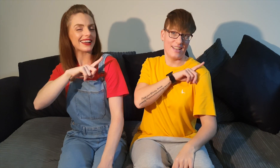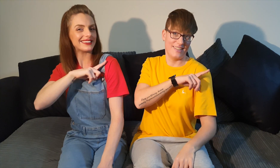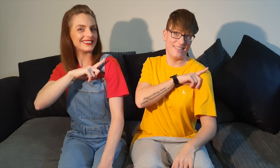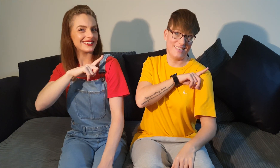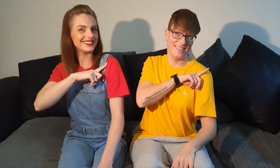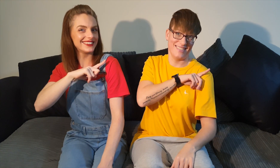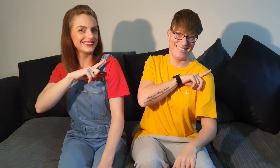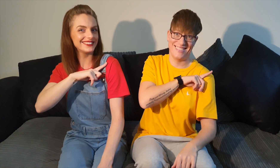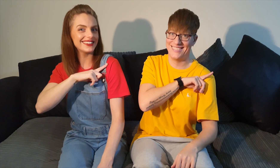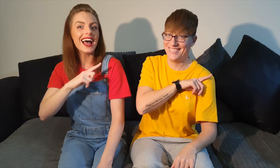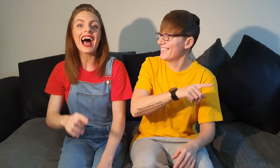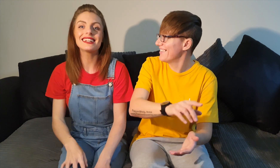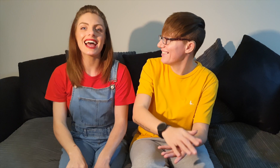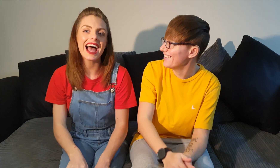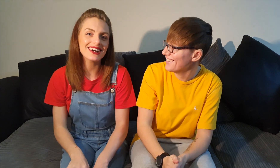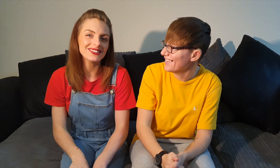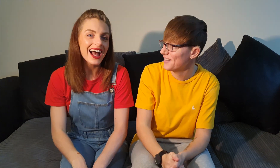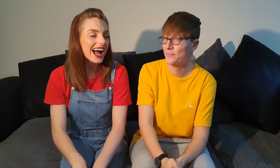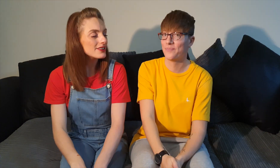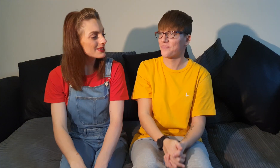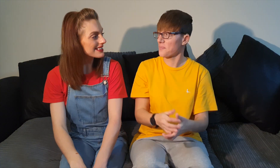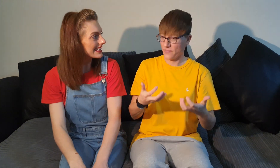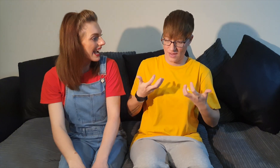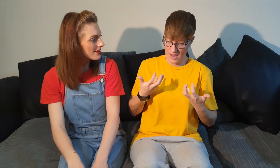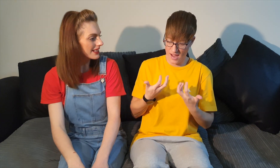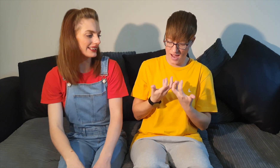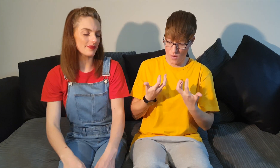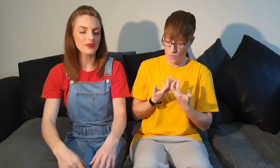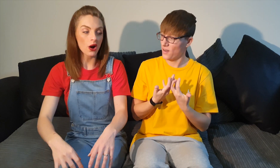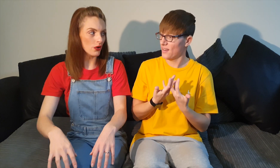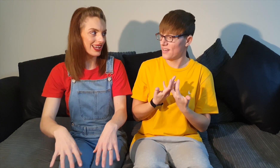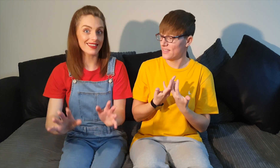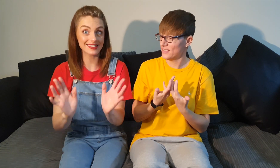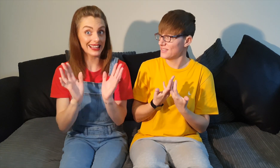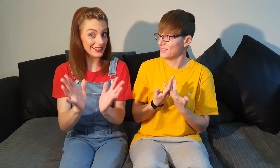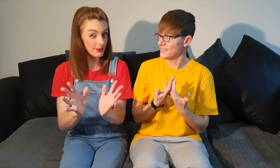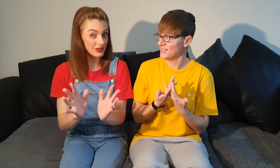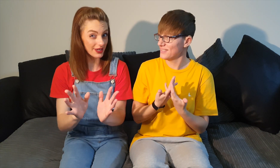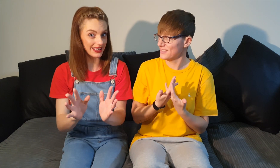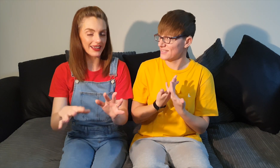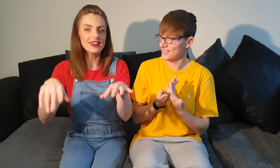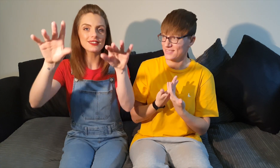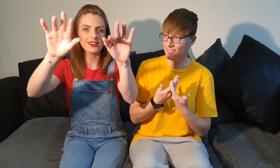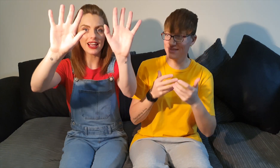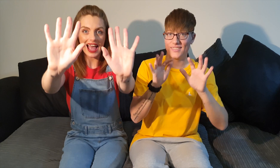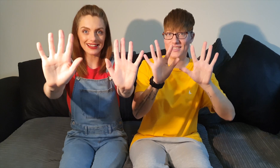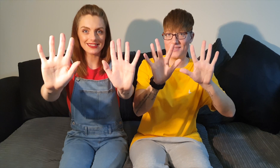why. And how do we sign how, Kelly? Okay, this is a little bit trickier. So hands, just